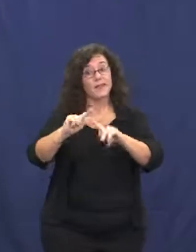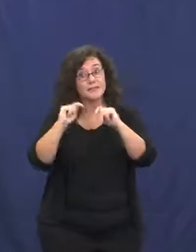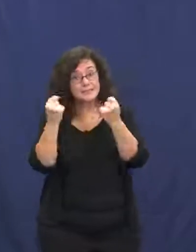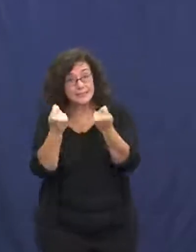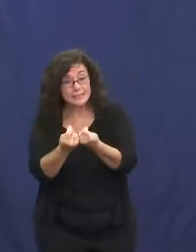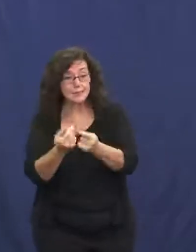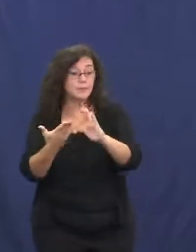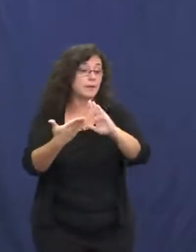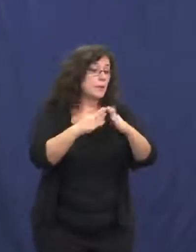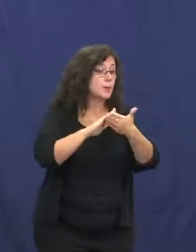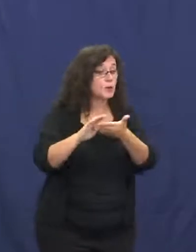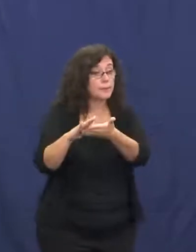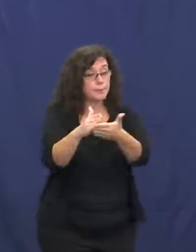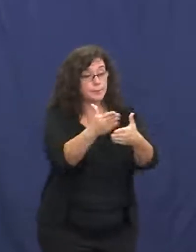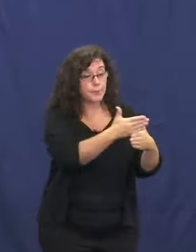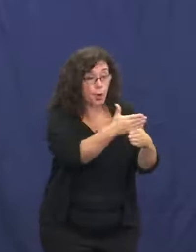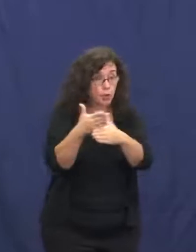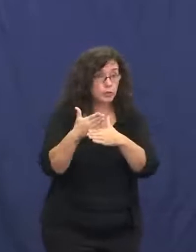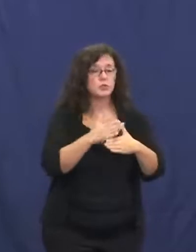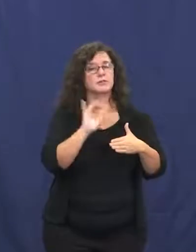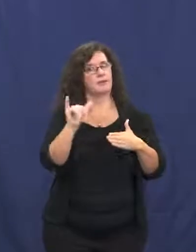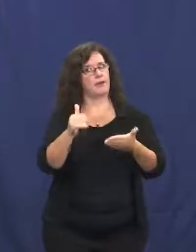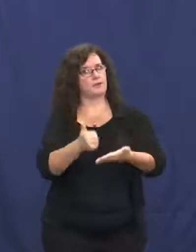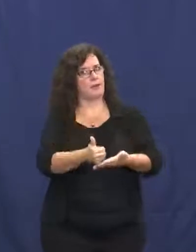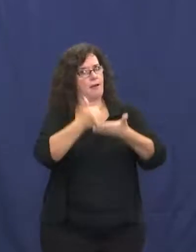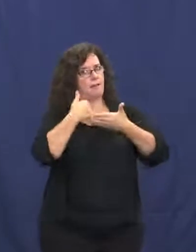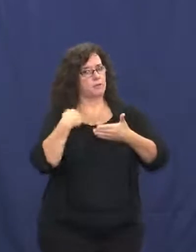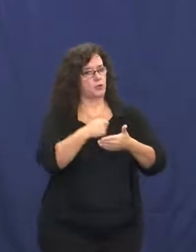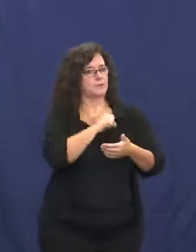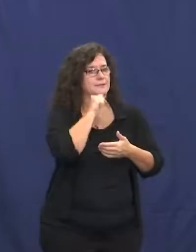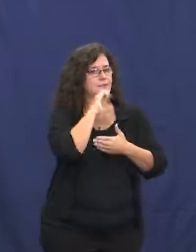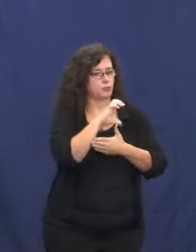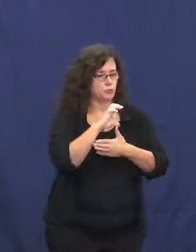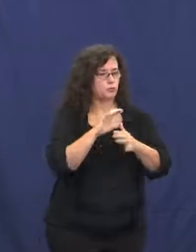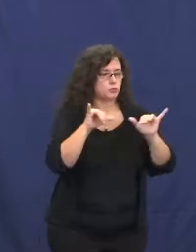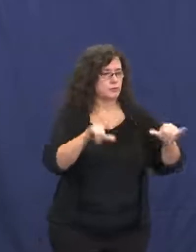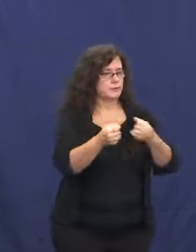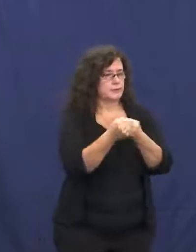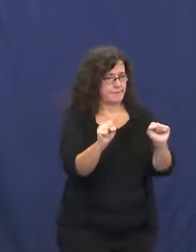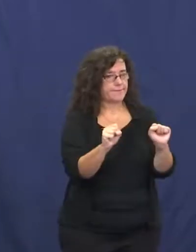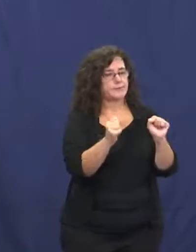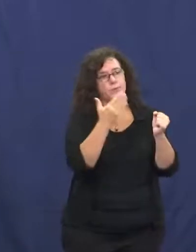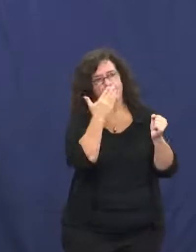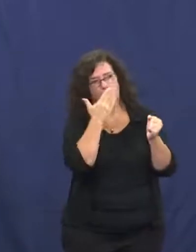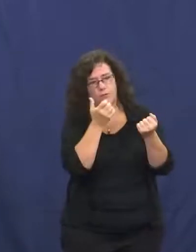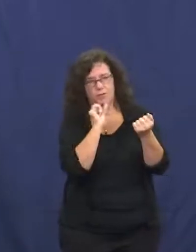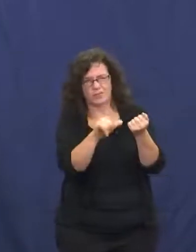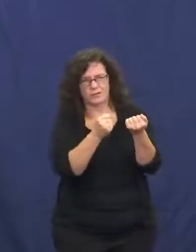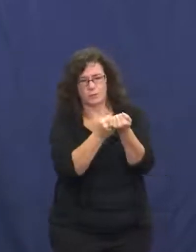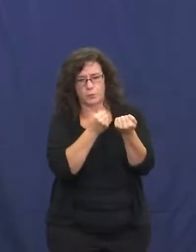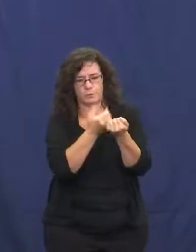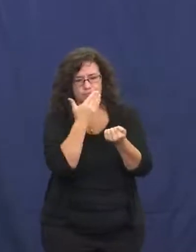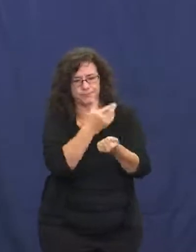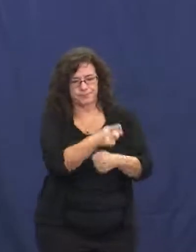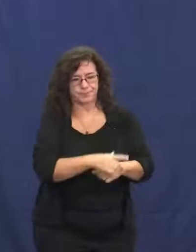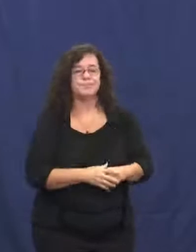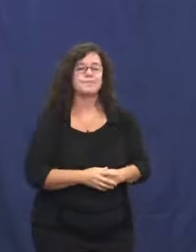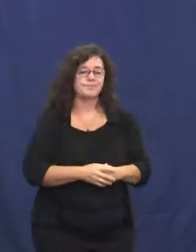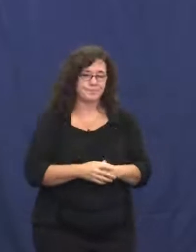making a big difference in improving the health of so many in our community. So we thank him for their leadership and support. Other health